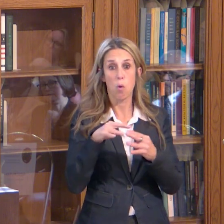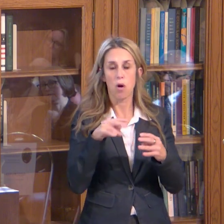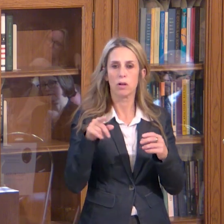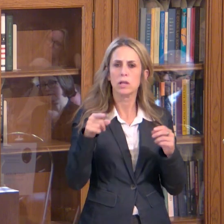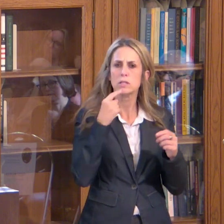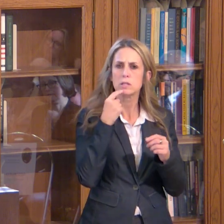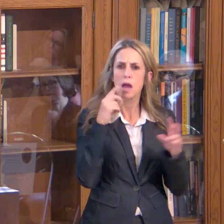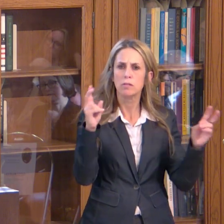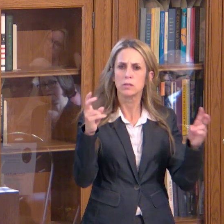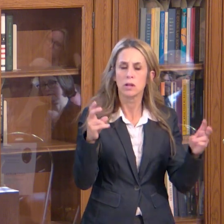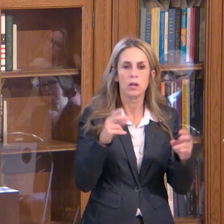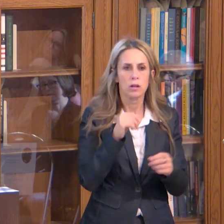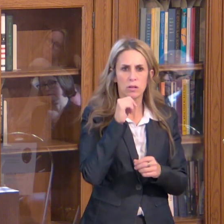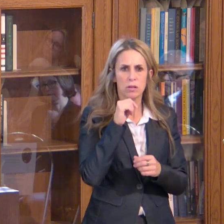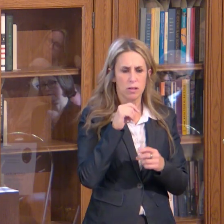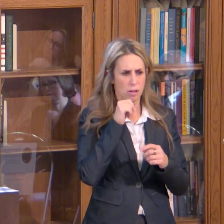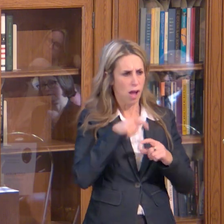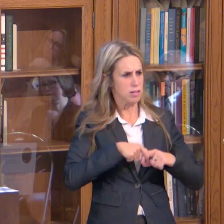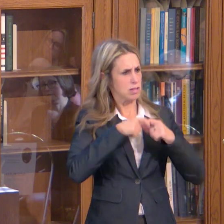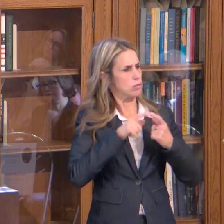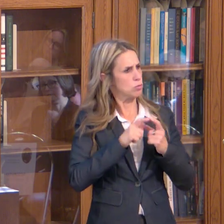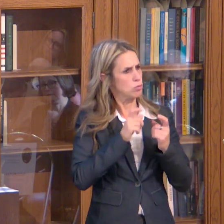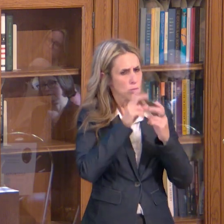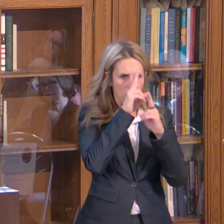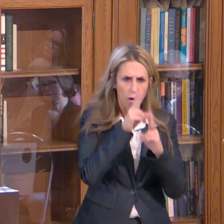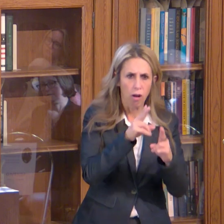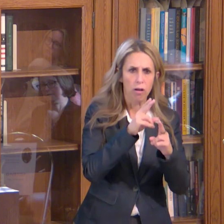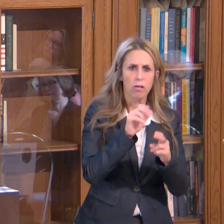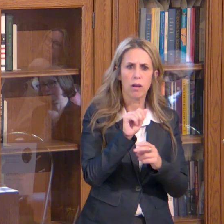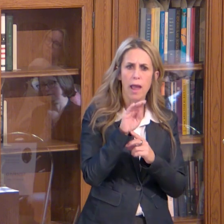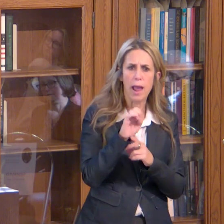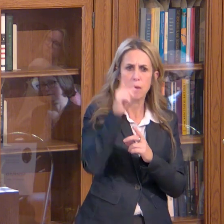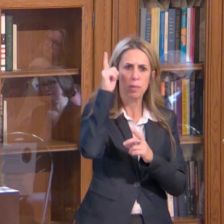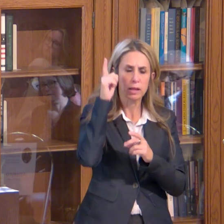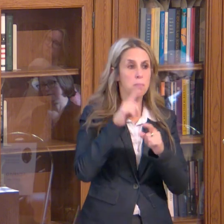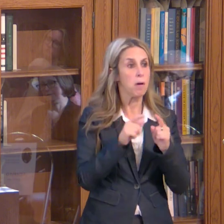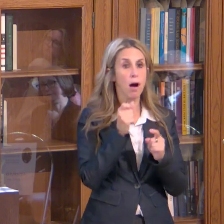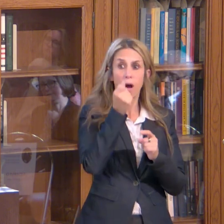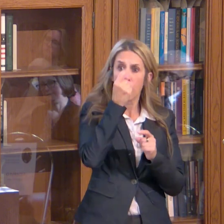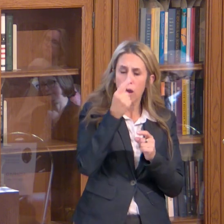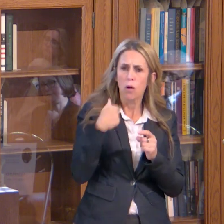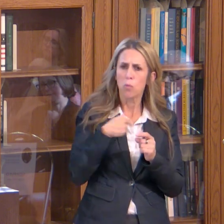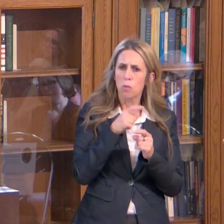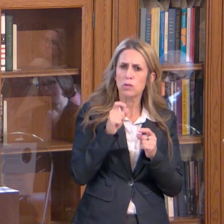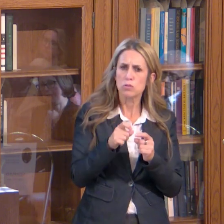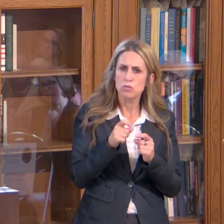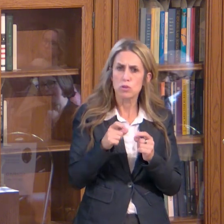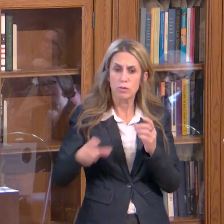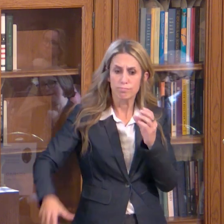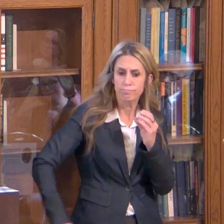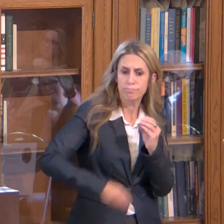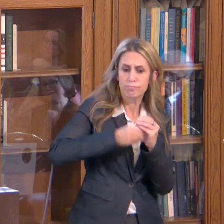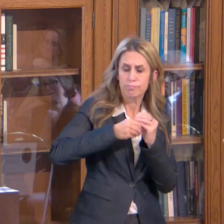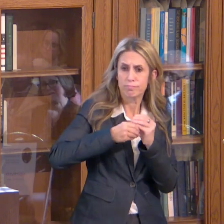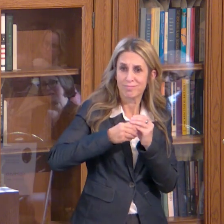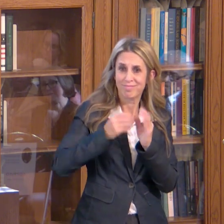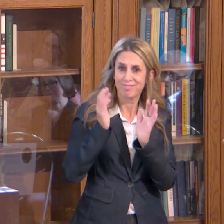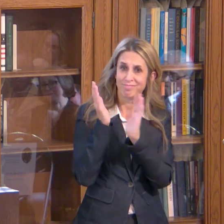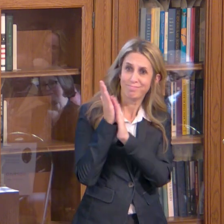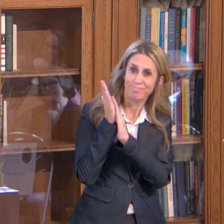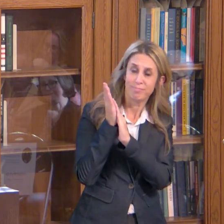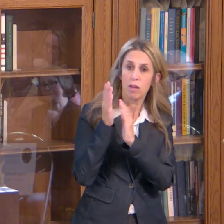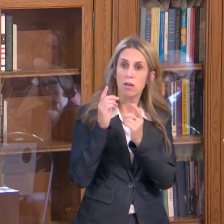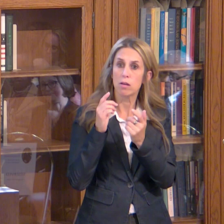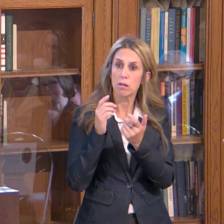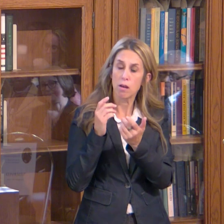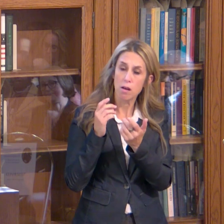not cease to pay tribute to Abraham Lincoln but we should ascribe the more than praise to the more more